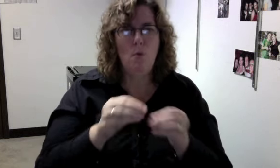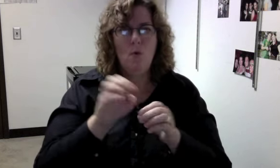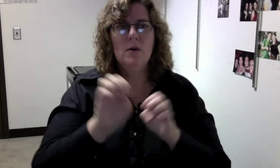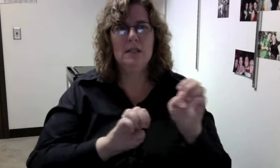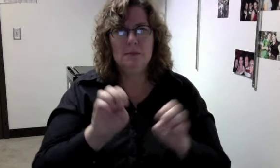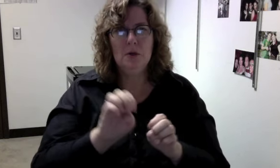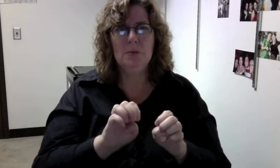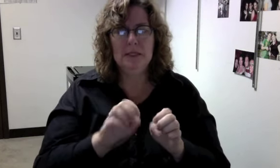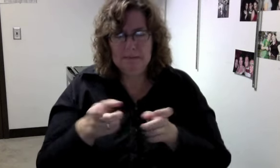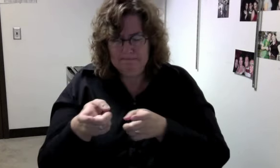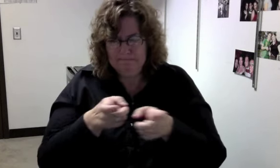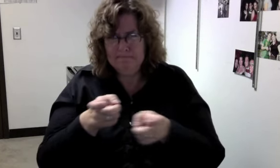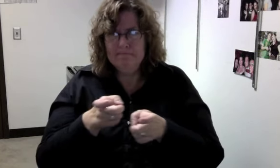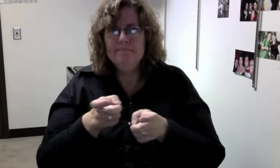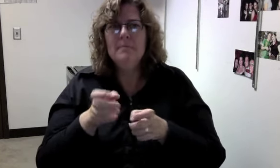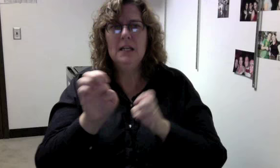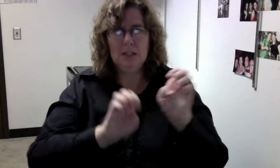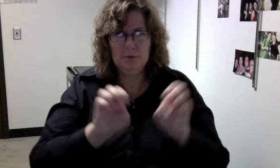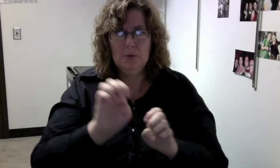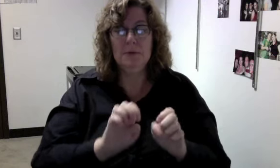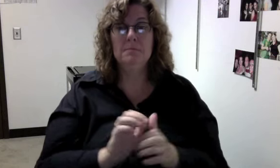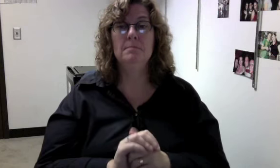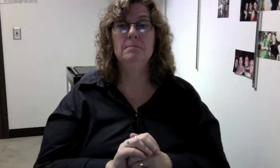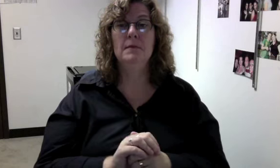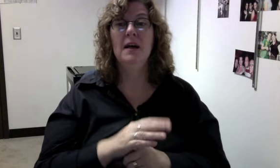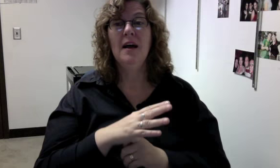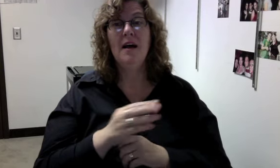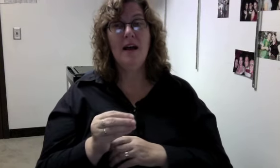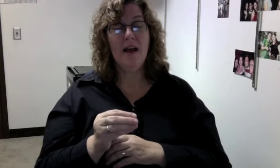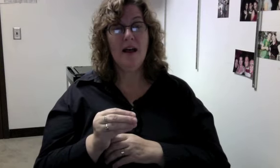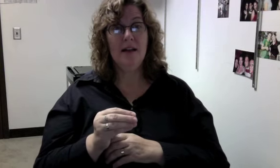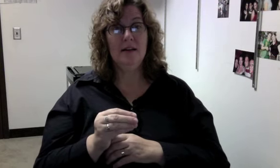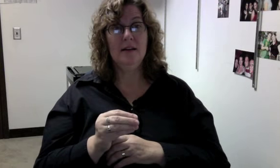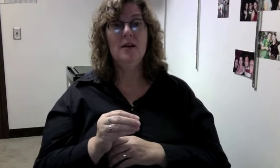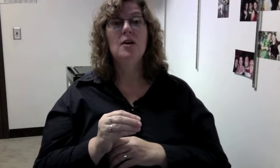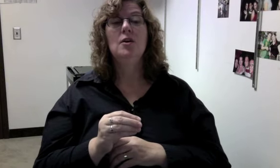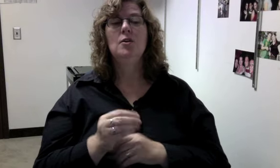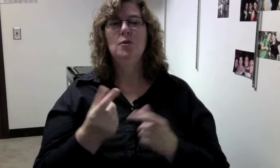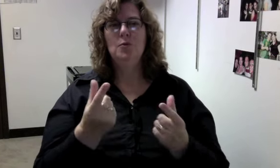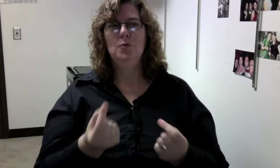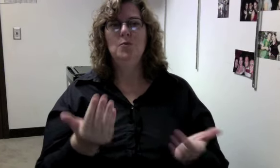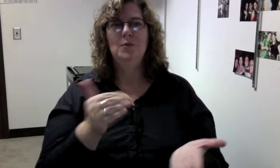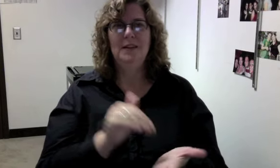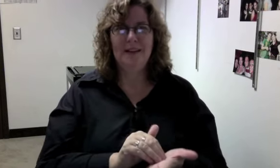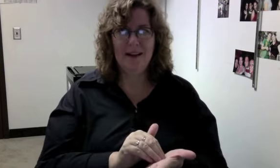Again, you want to confirm these results by retesting and include tables, graphs, and photographs.